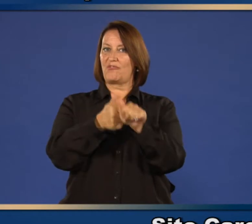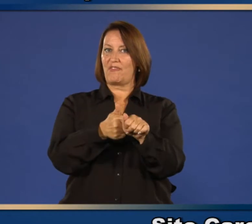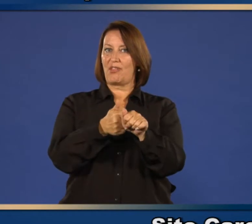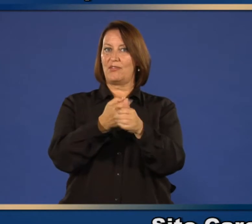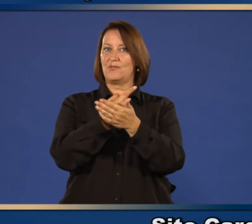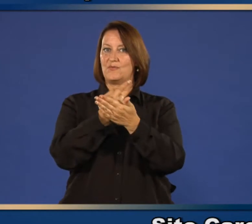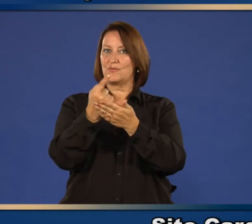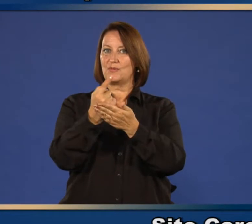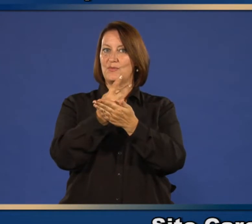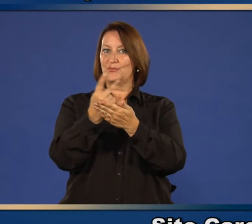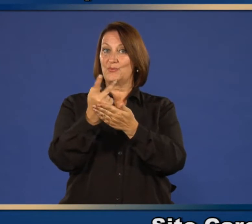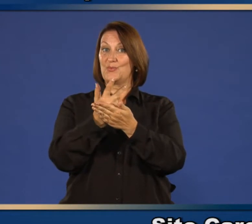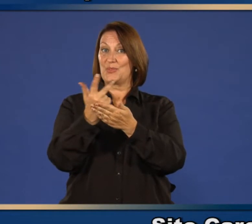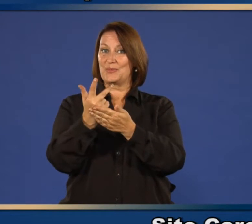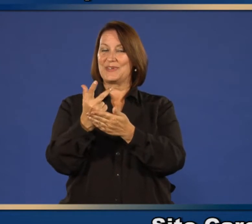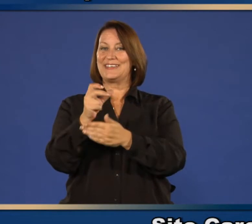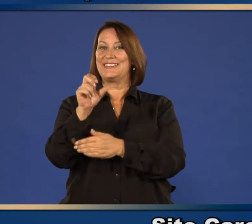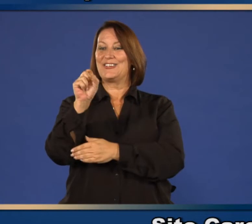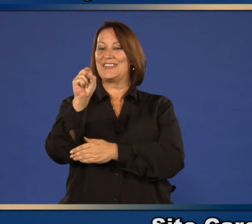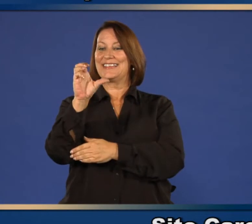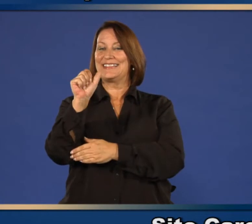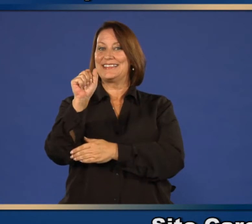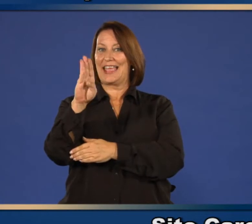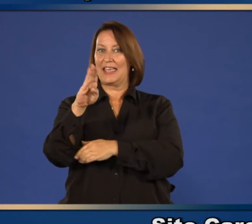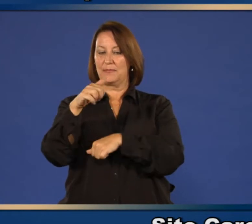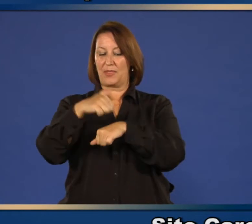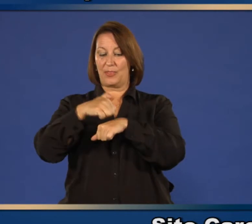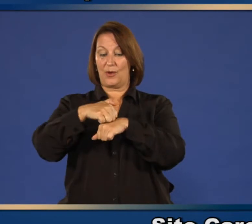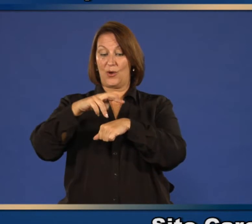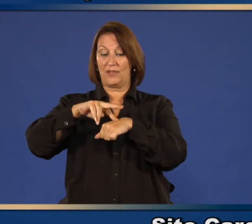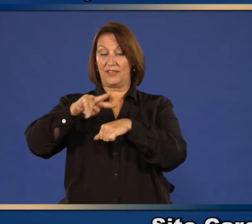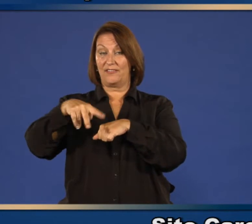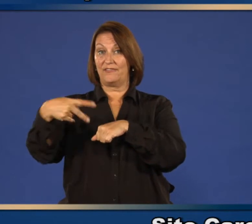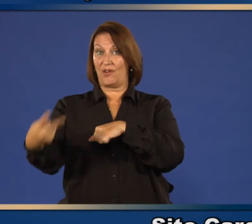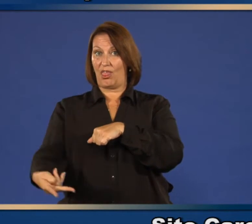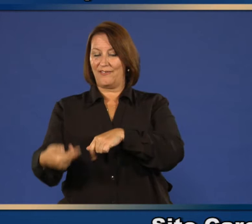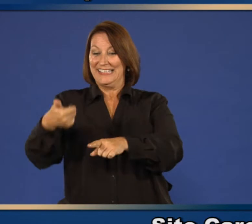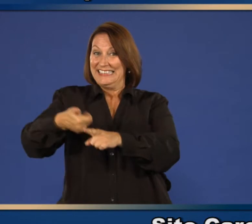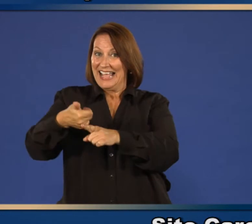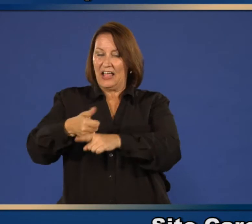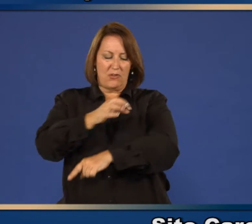that forms at the vaccination site has fallen off on its own.